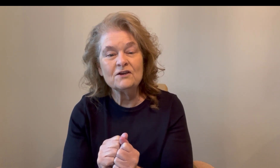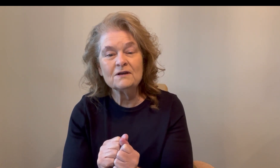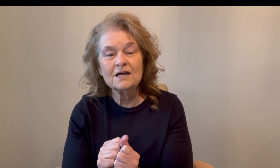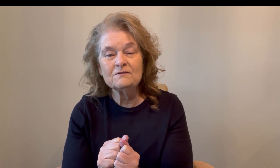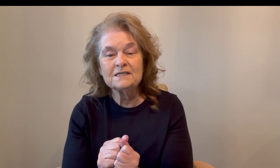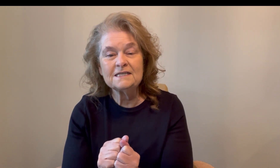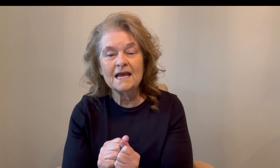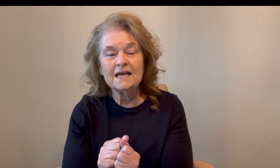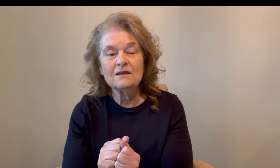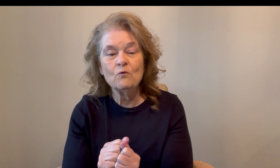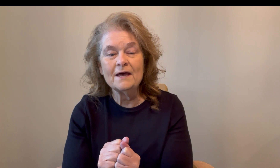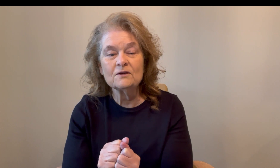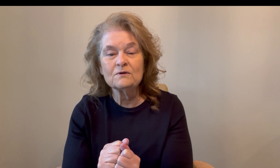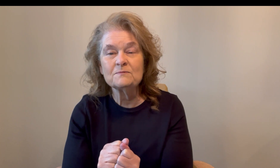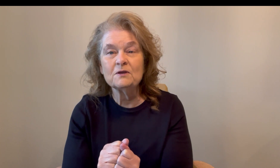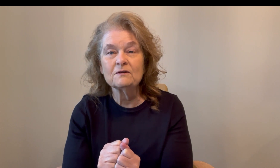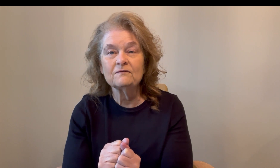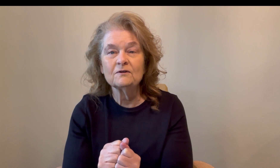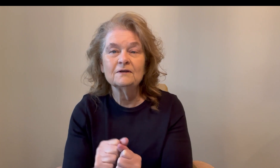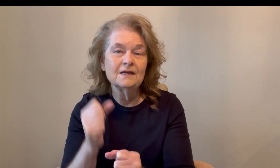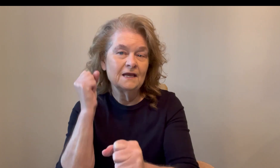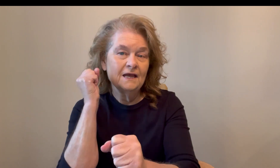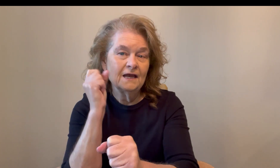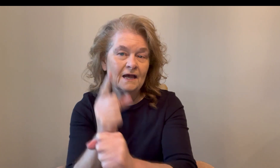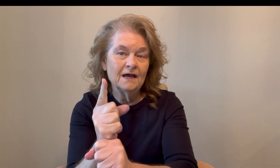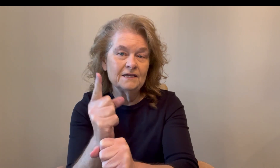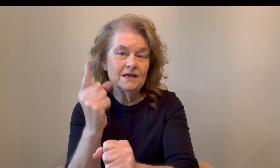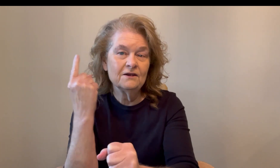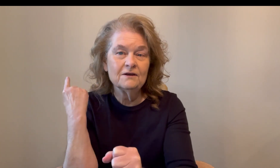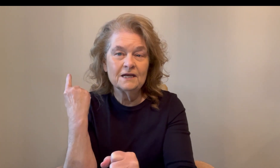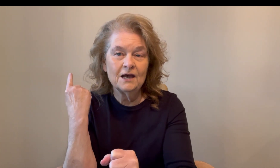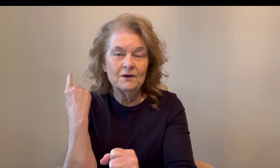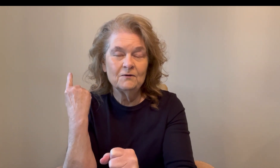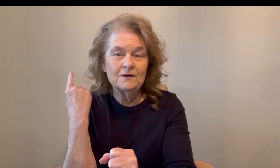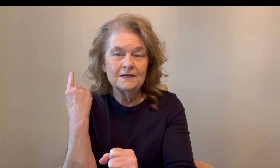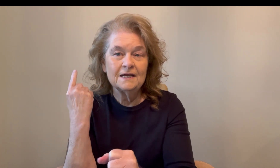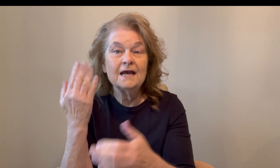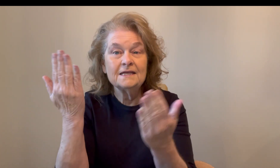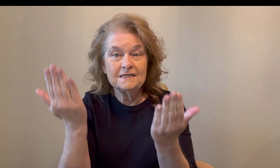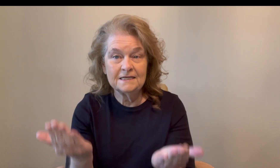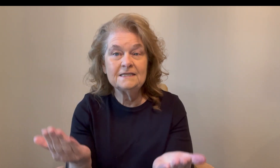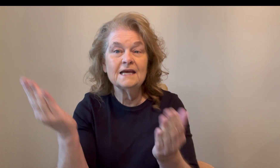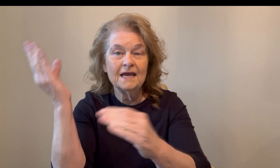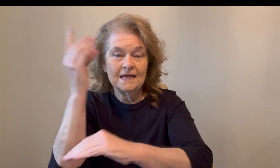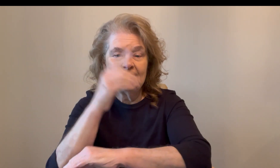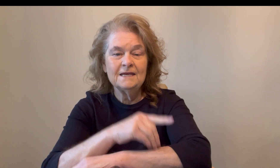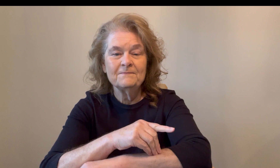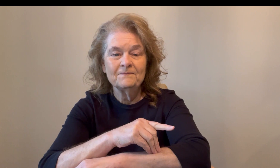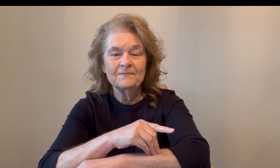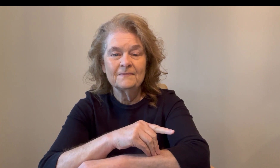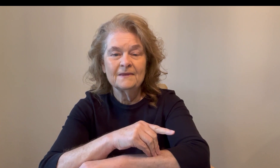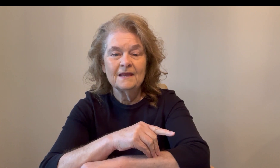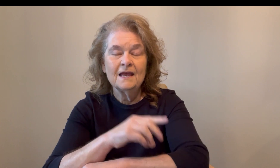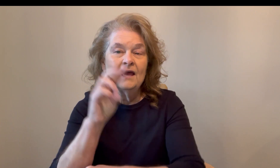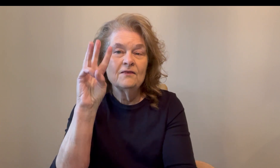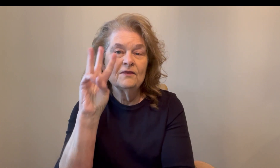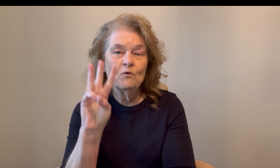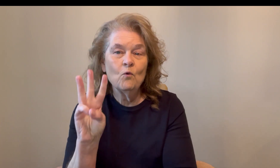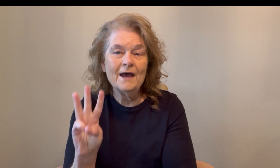ago today, the weather was beautiful. A year ago today, the